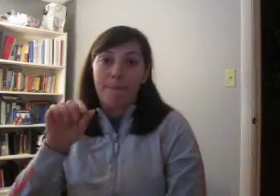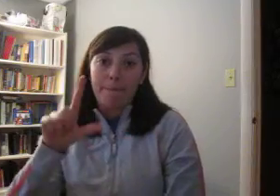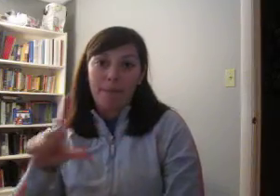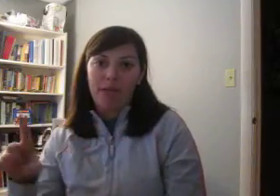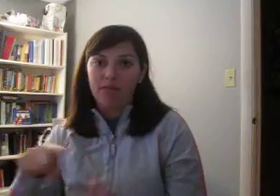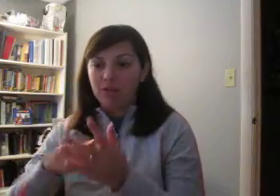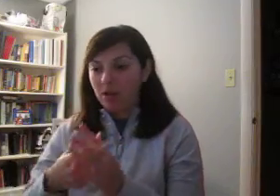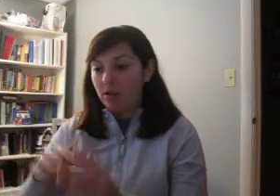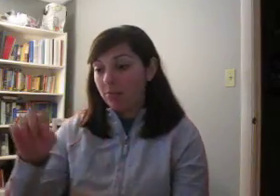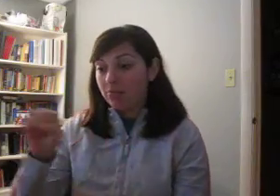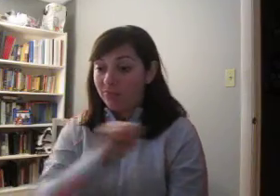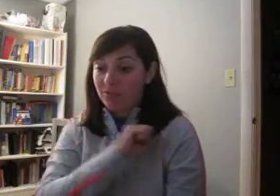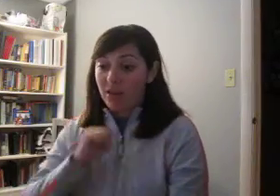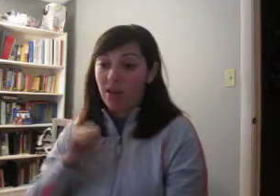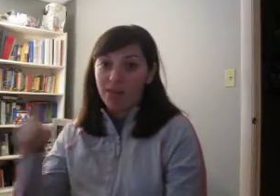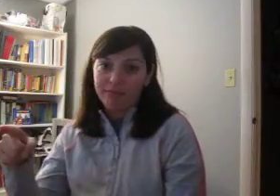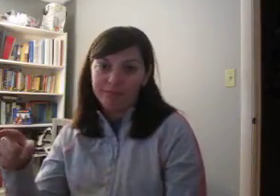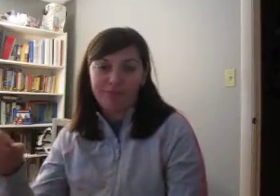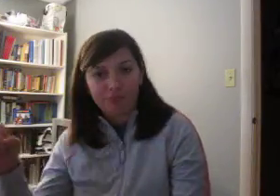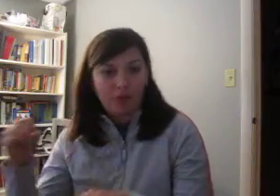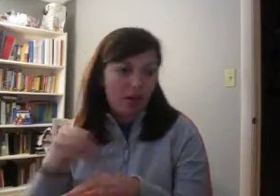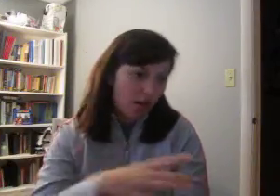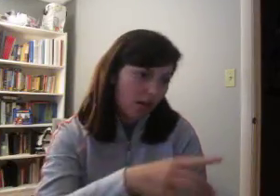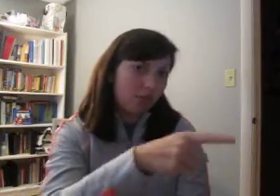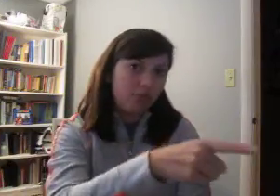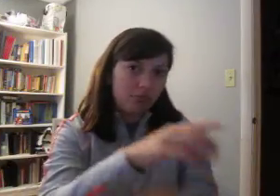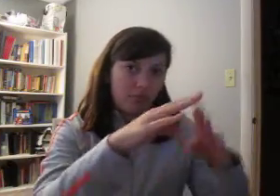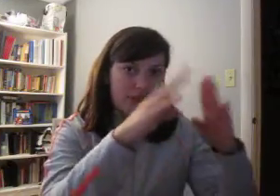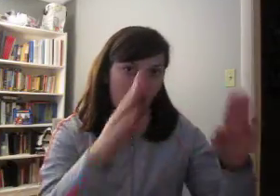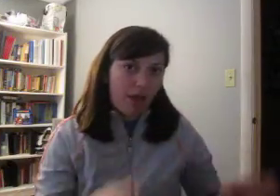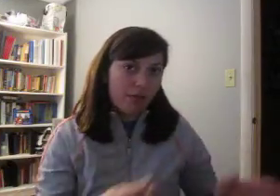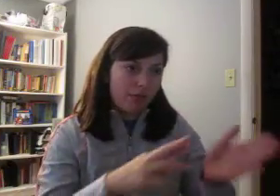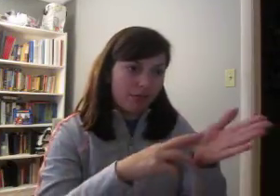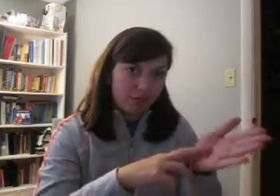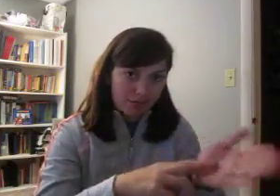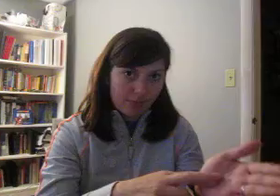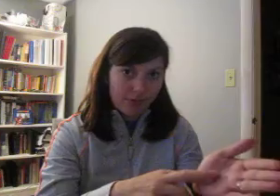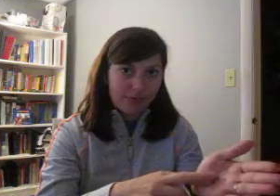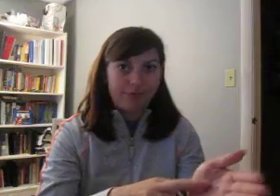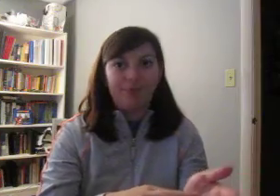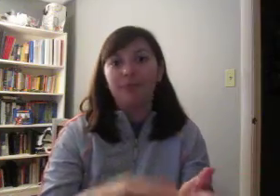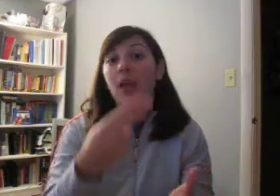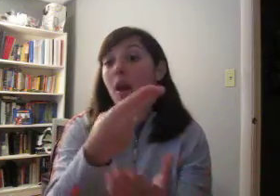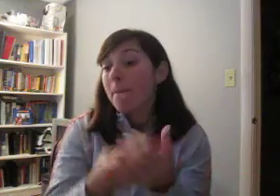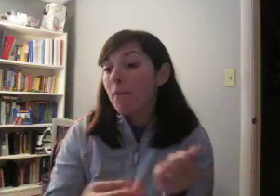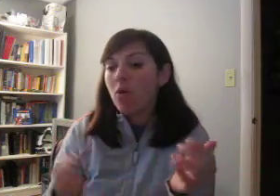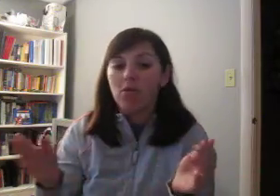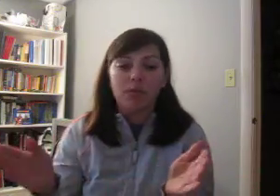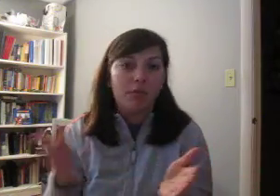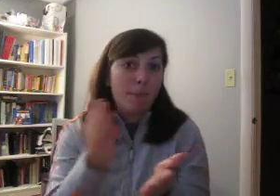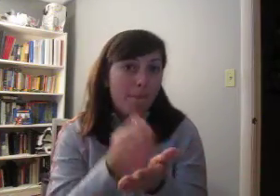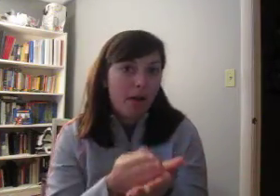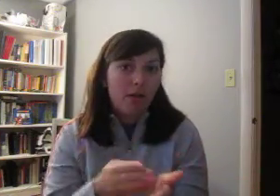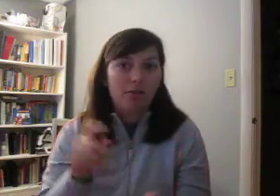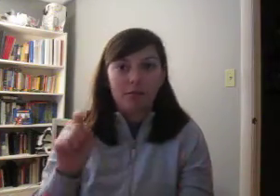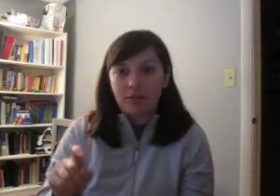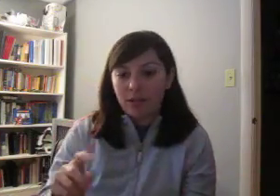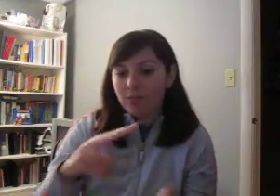of Congress need to see my bill. So now it's in Senate, and the same exact thing